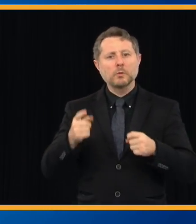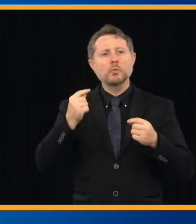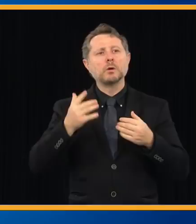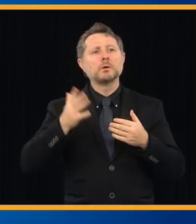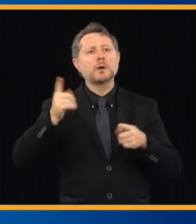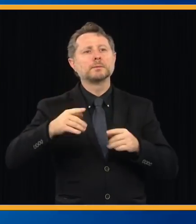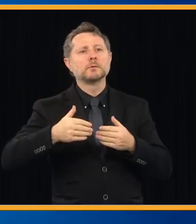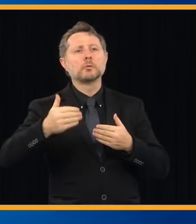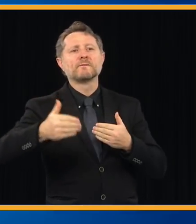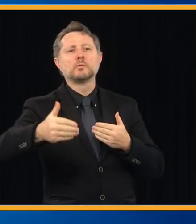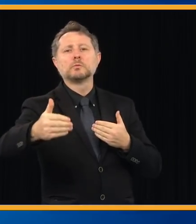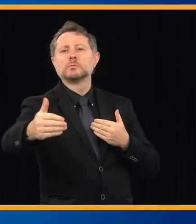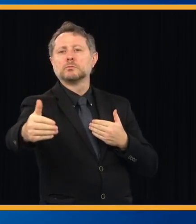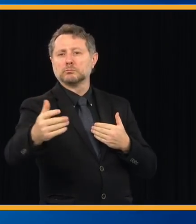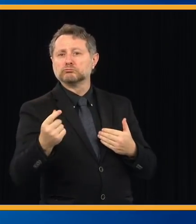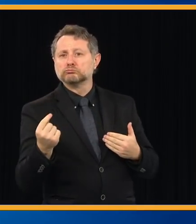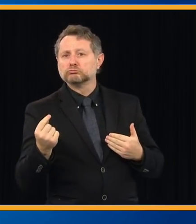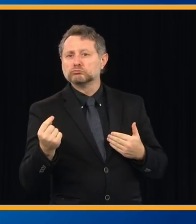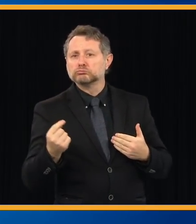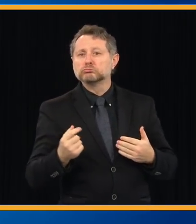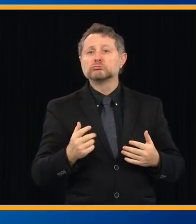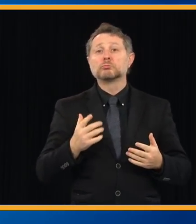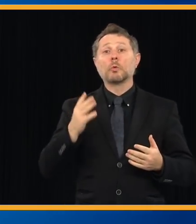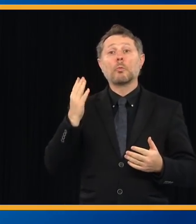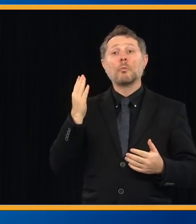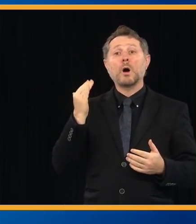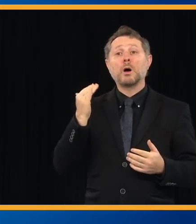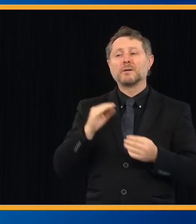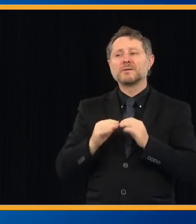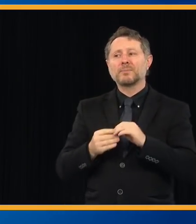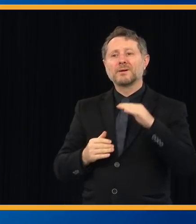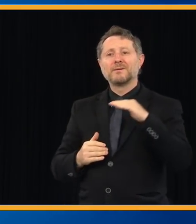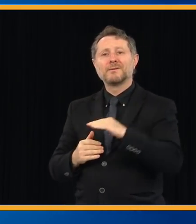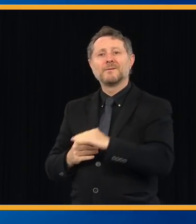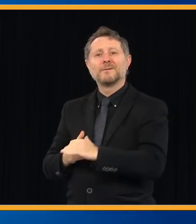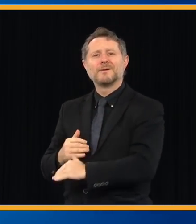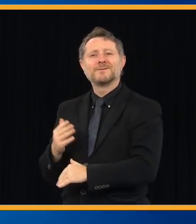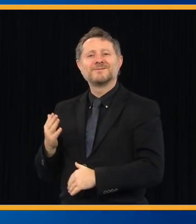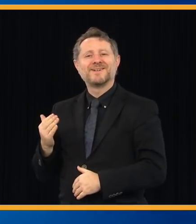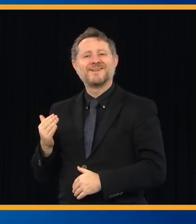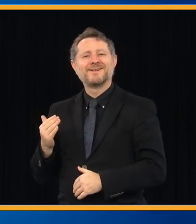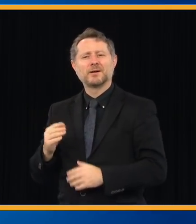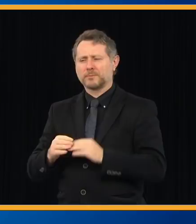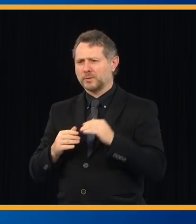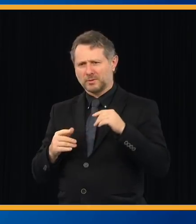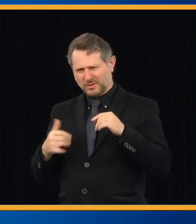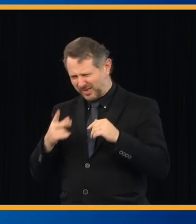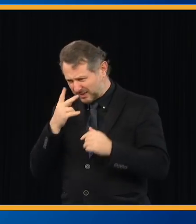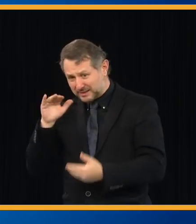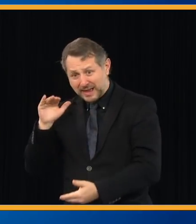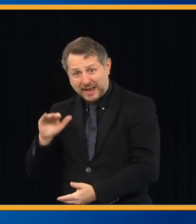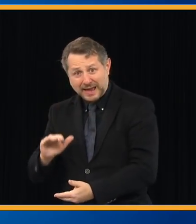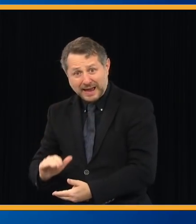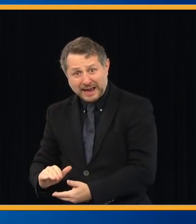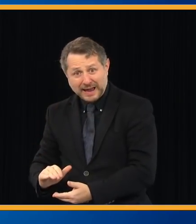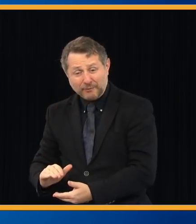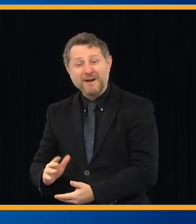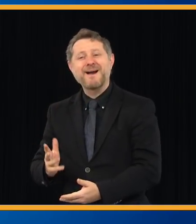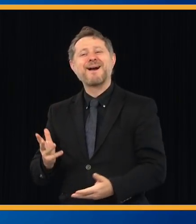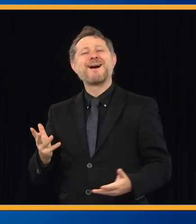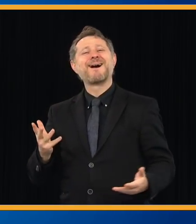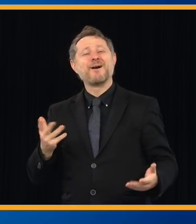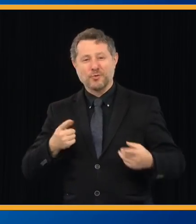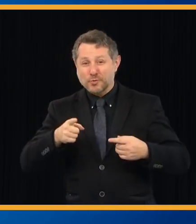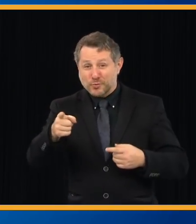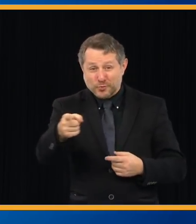that virus on decline? Why are those cases going down? Because we're making the number